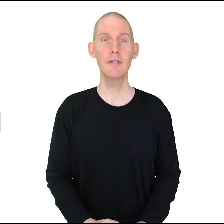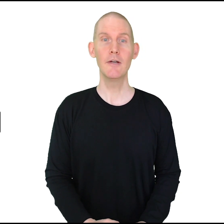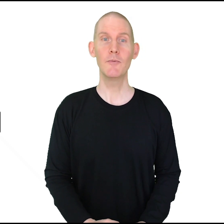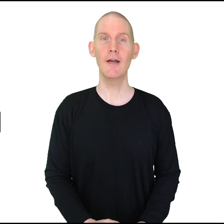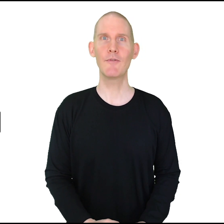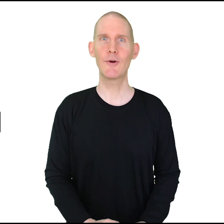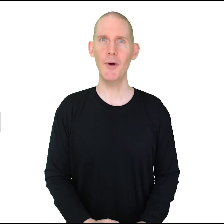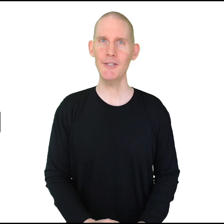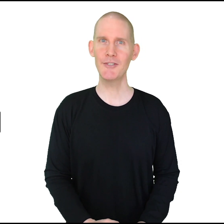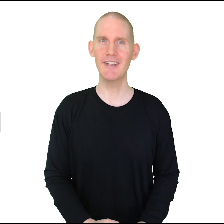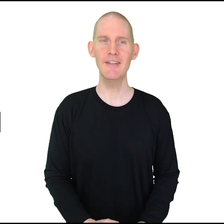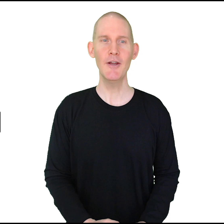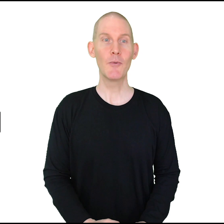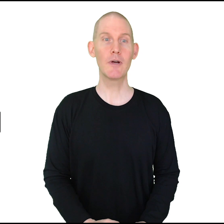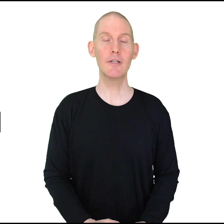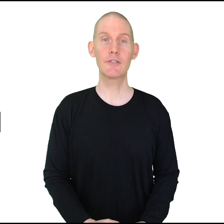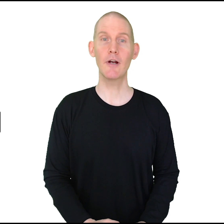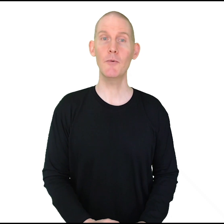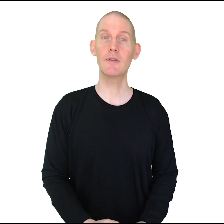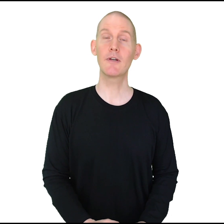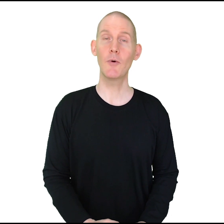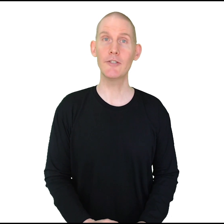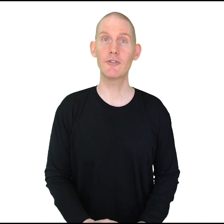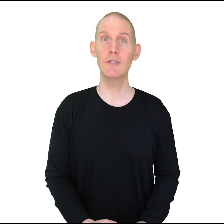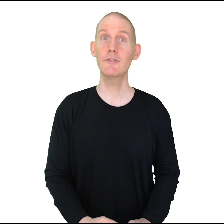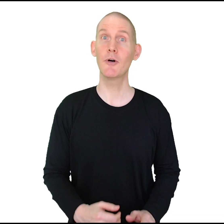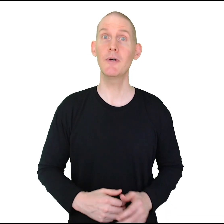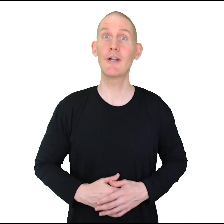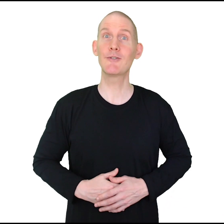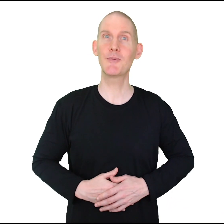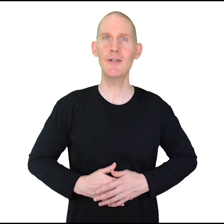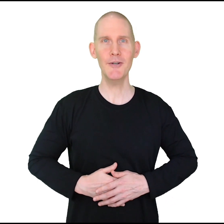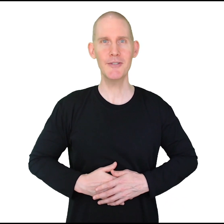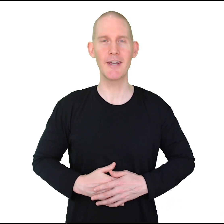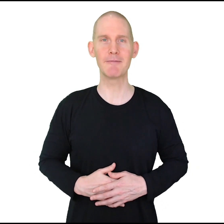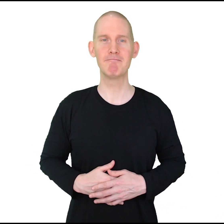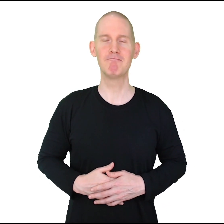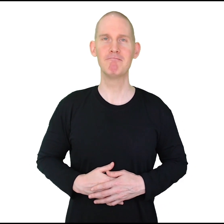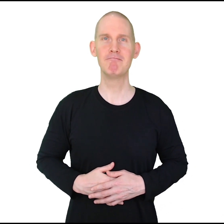we have the question. We're going to start with the question, so here's what it looks like.